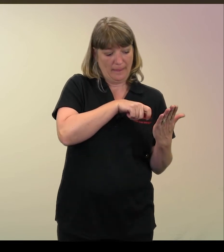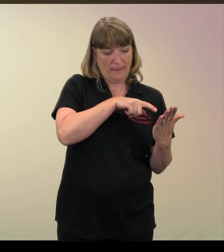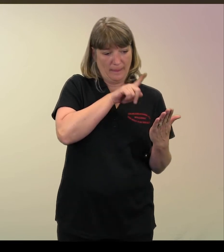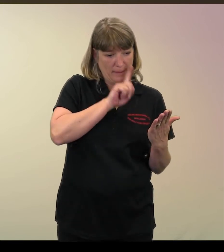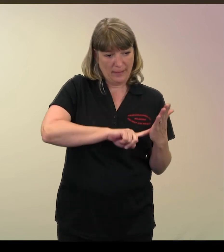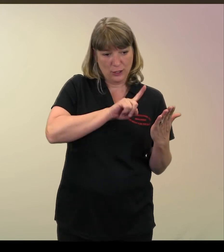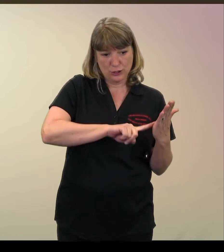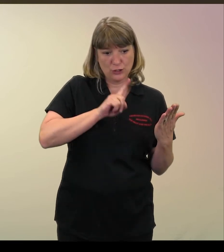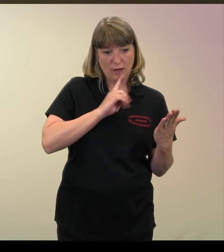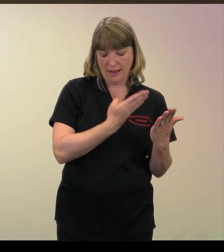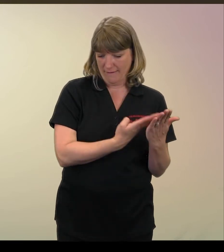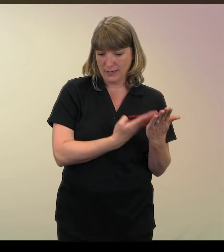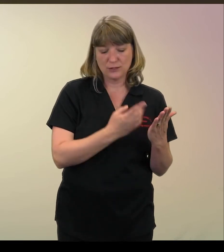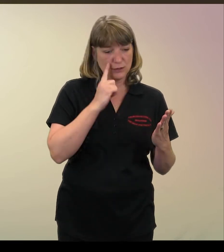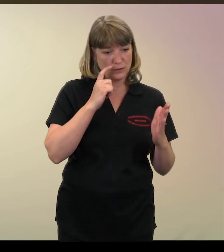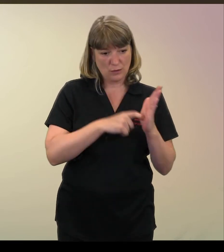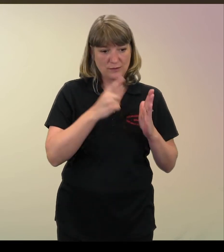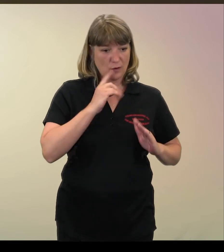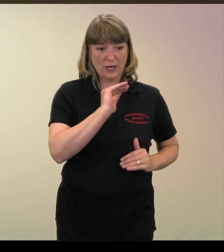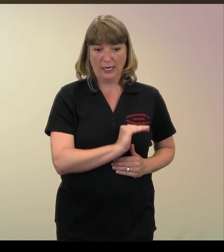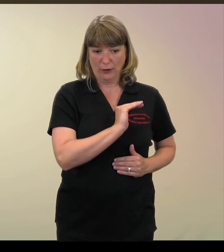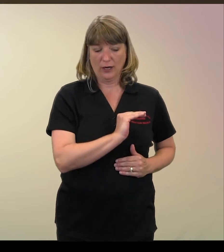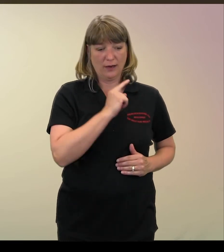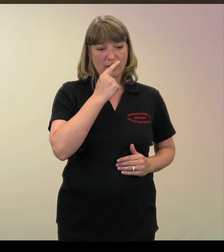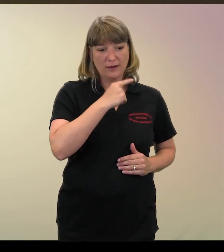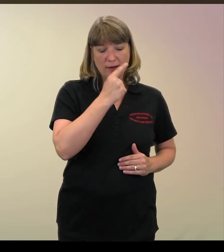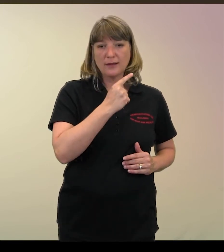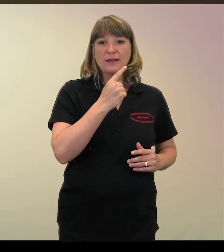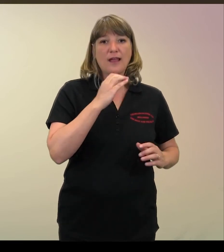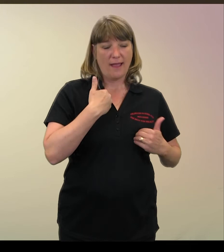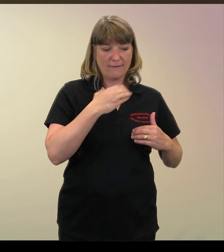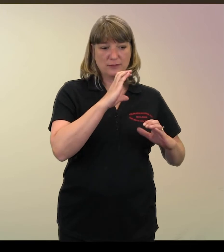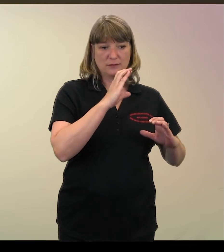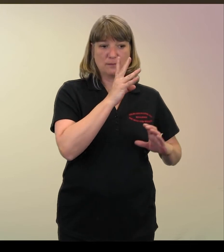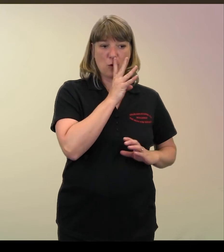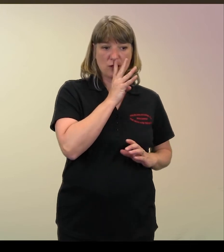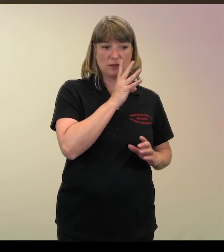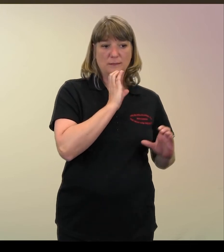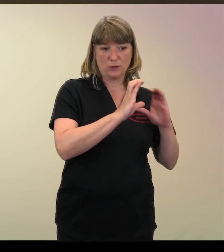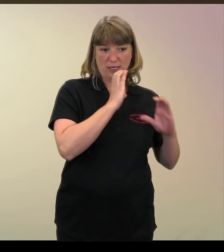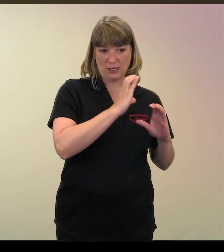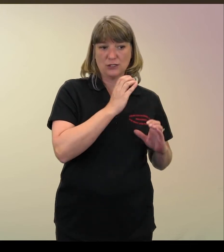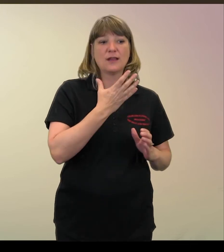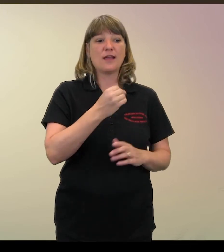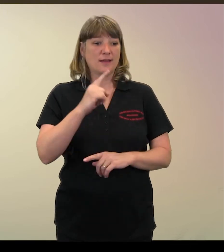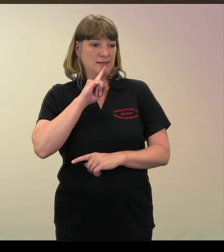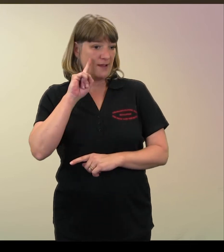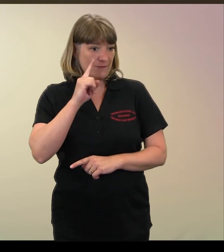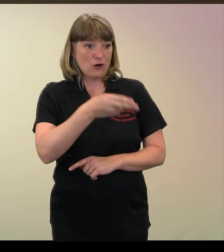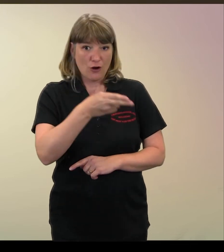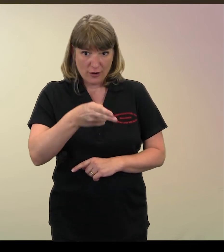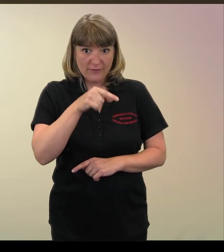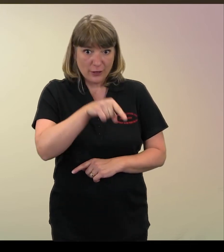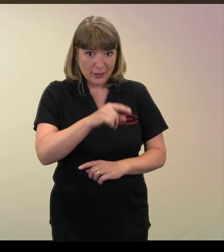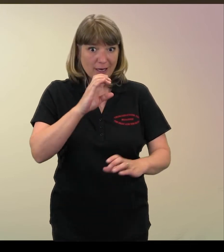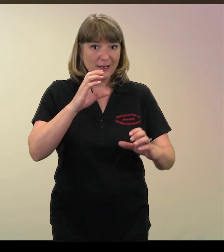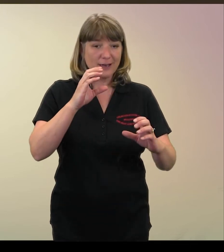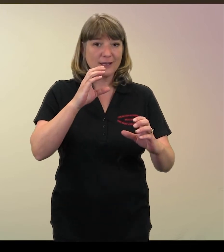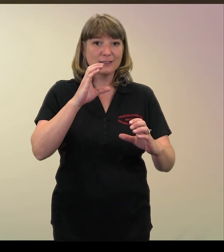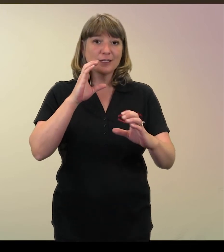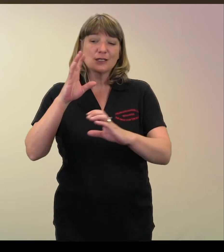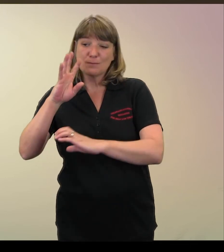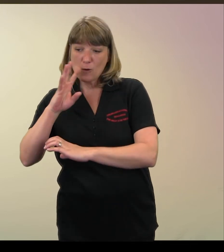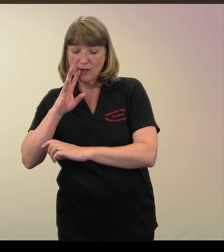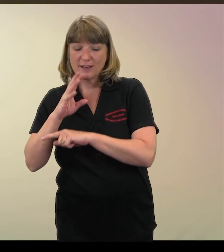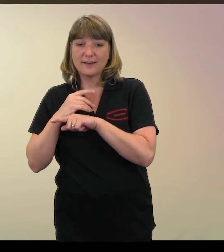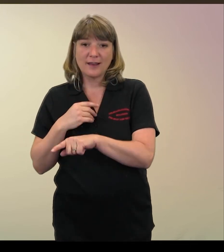in the literature, we see evidence of that in hearing children with autism who use spoken communication, in children who are deaf and hard